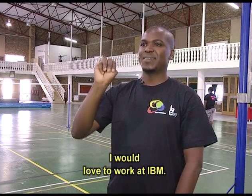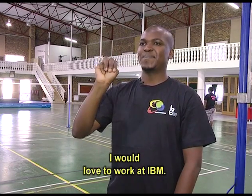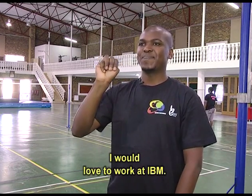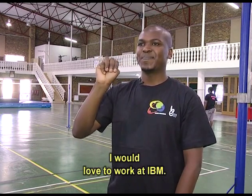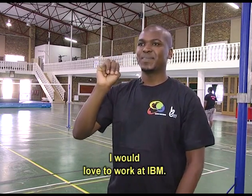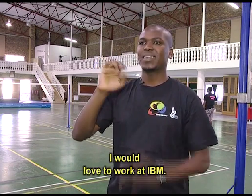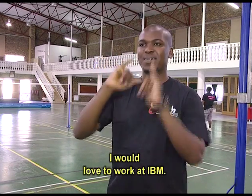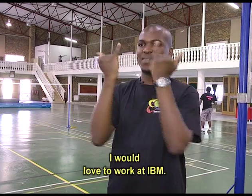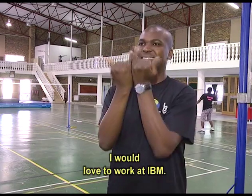IBM company.